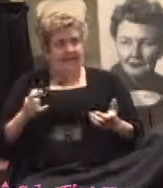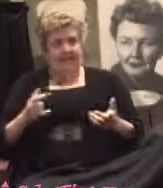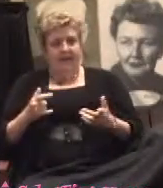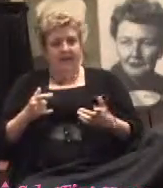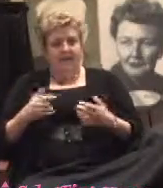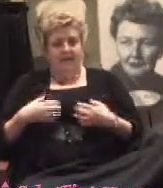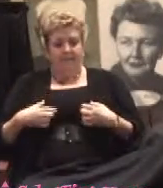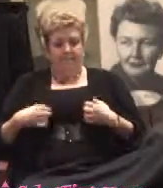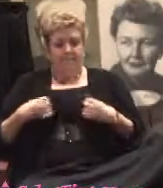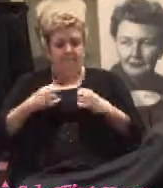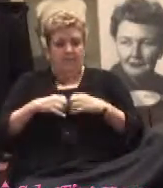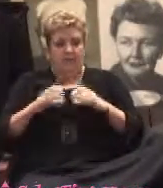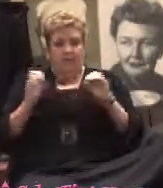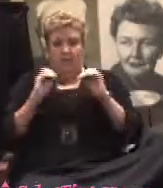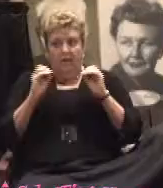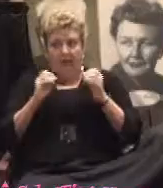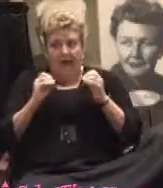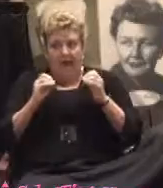didn't come out of a closet and stab me in the eyes with a knife.